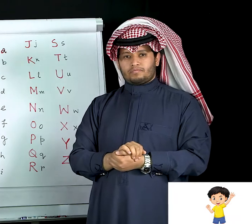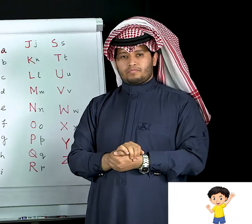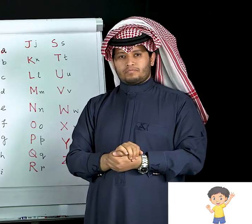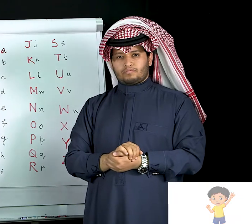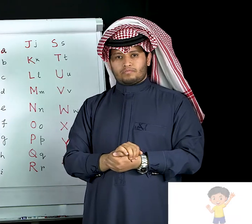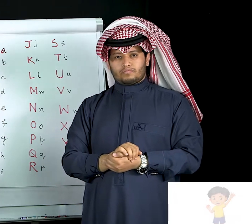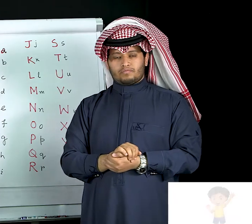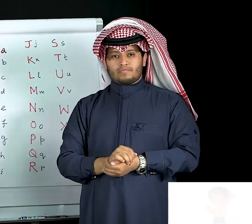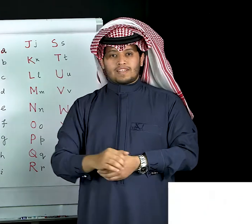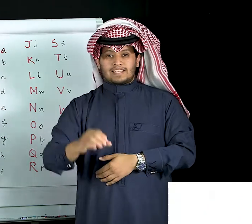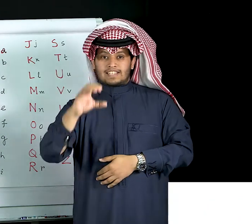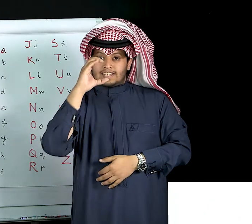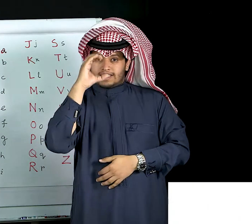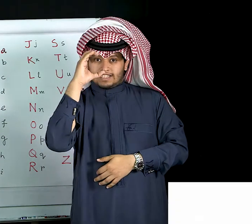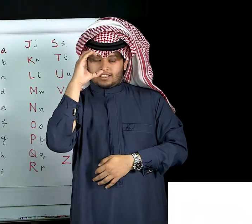C for